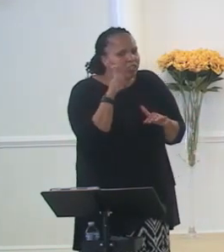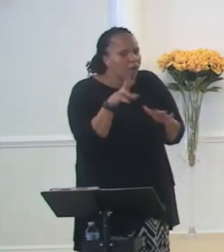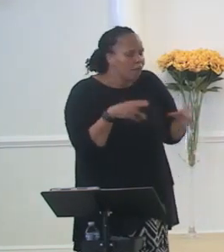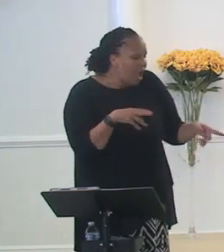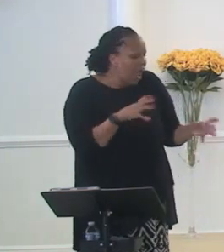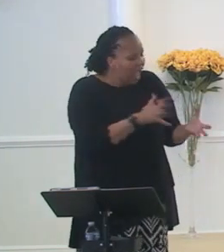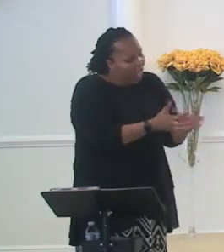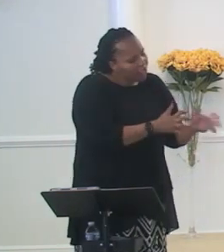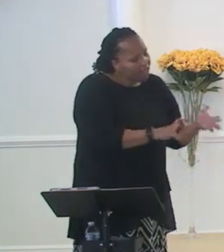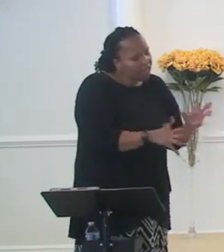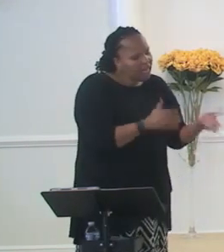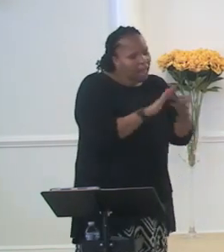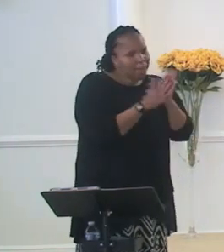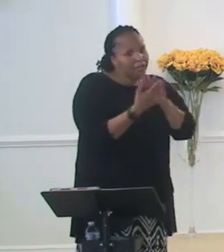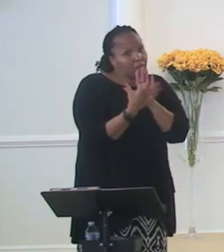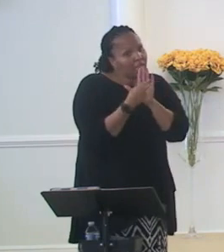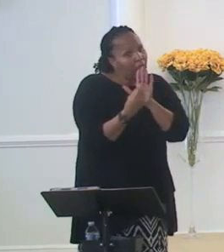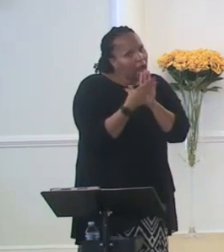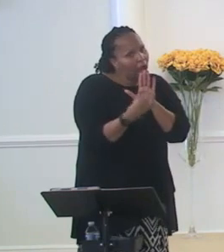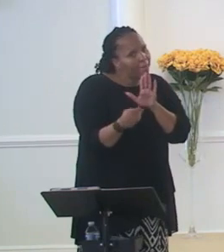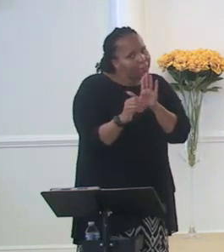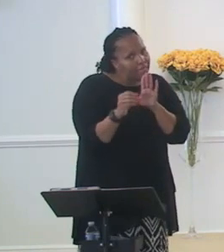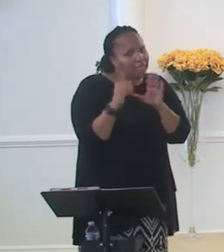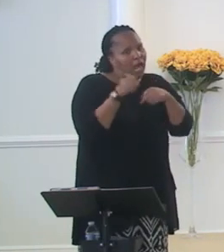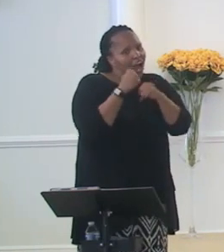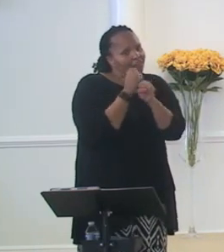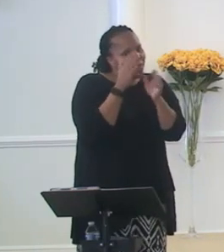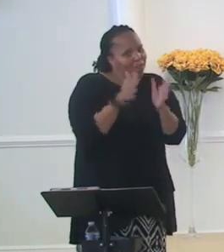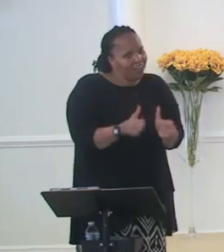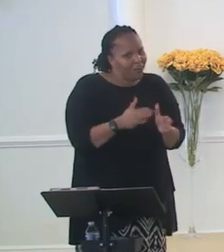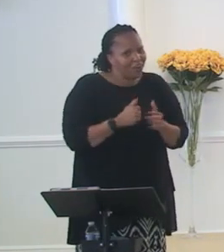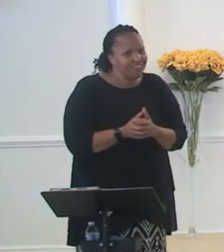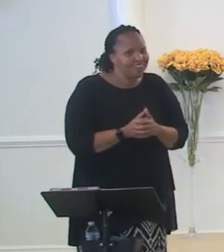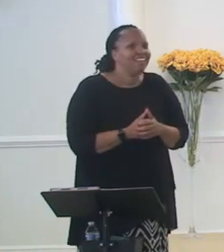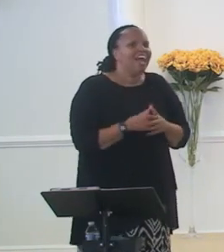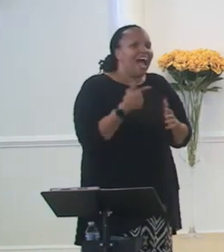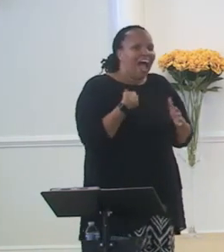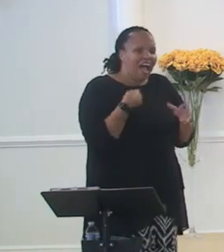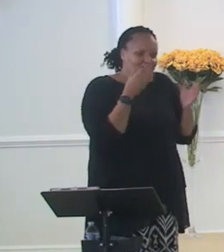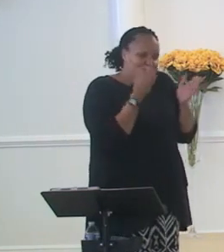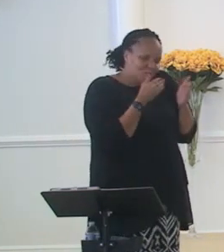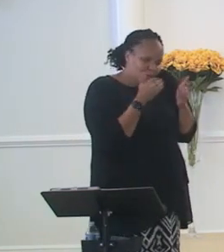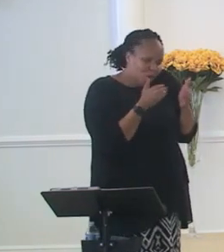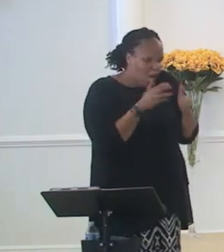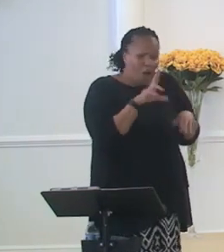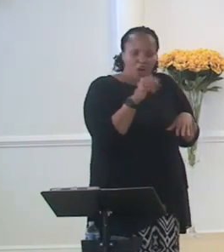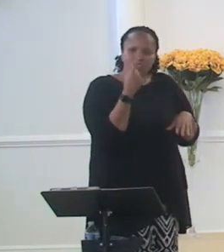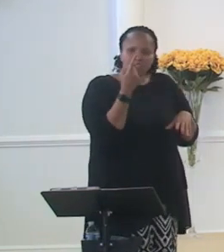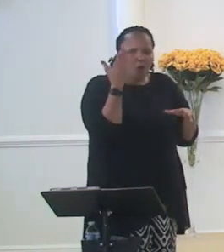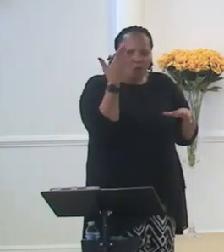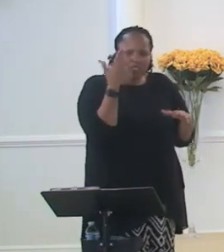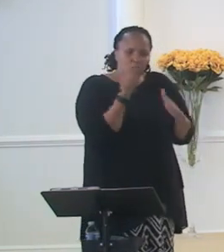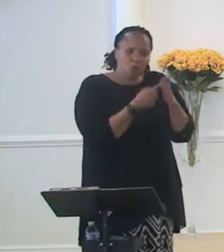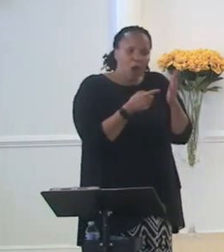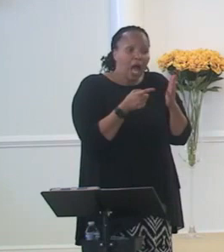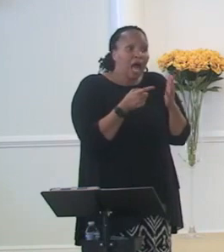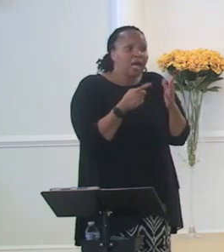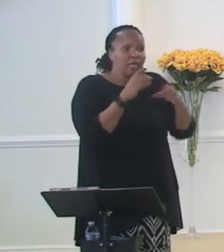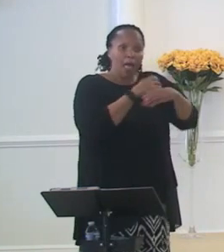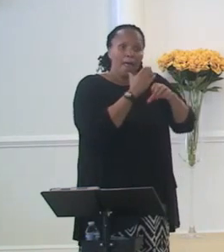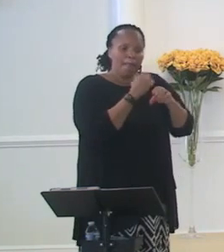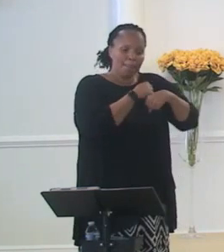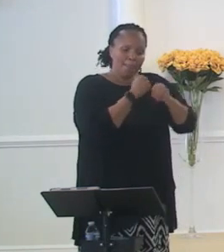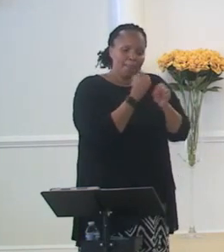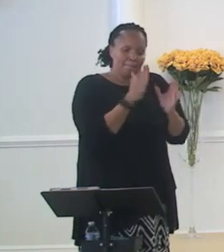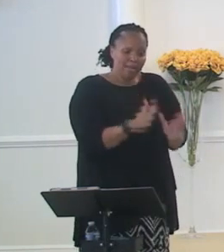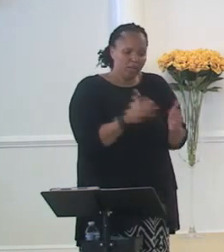the expression of the potter's mind. I saw that nobody knew what the potter was trying to do, but the